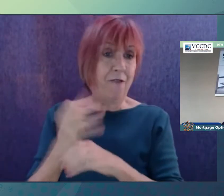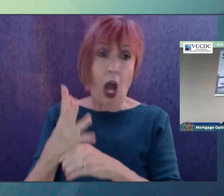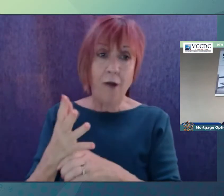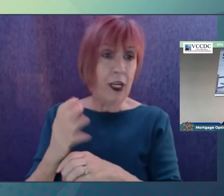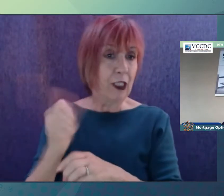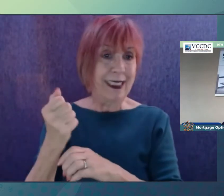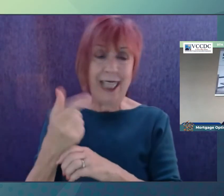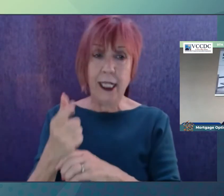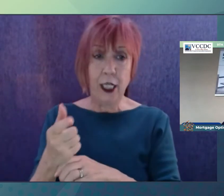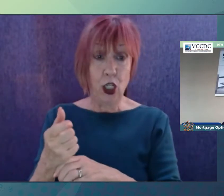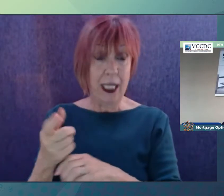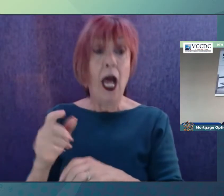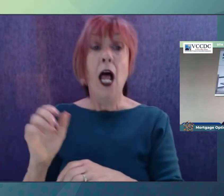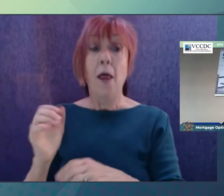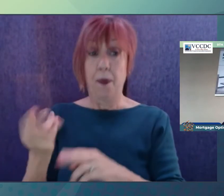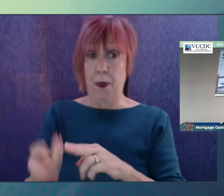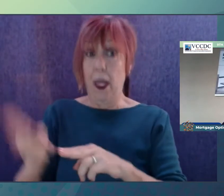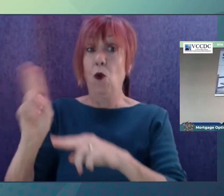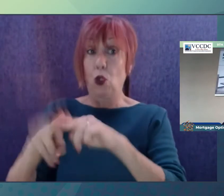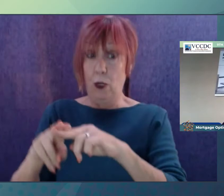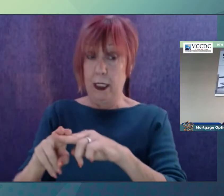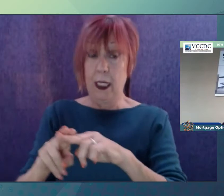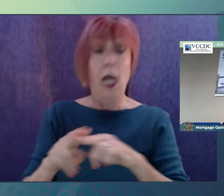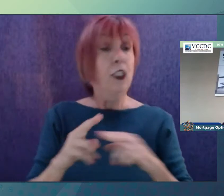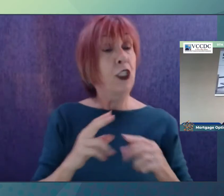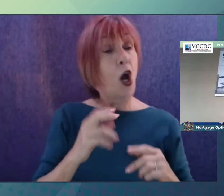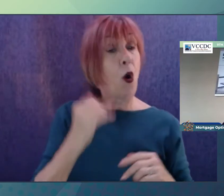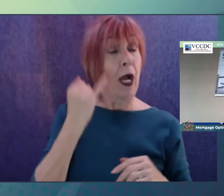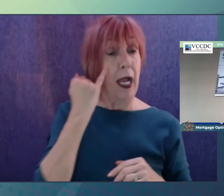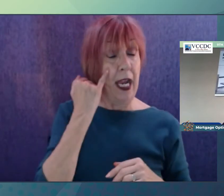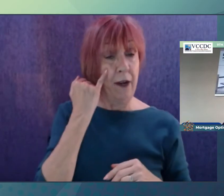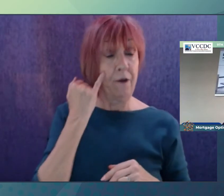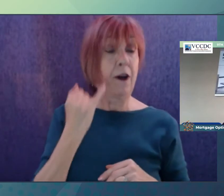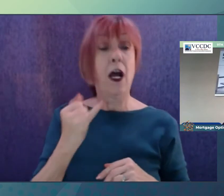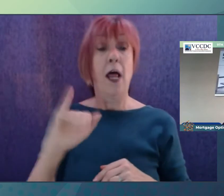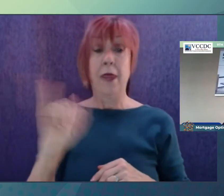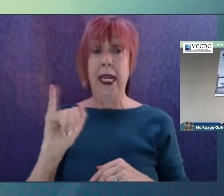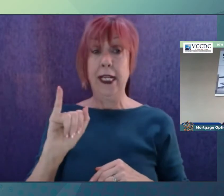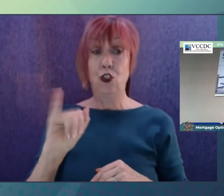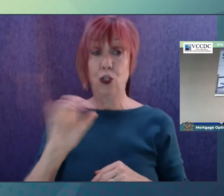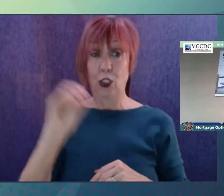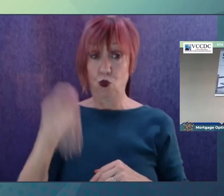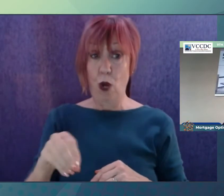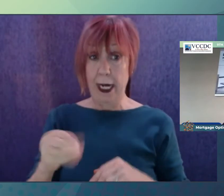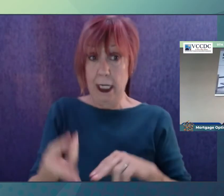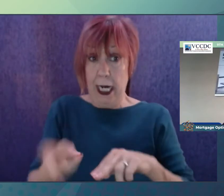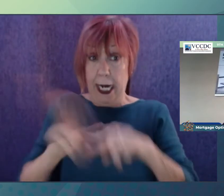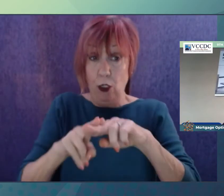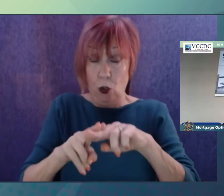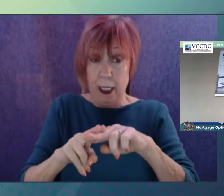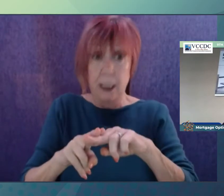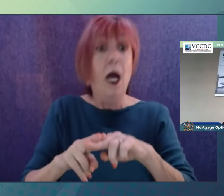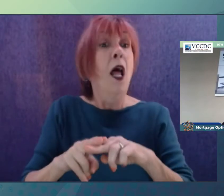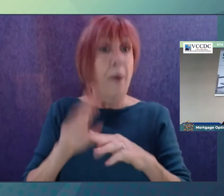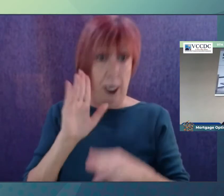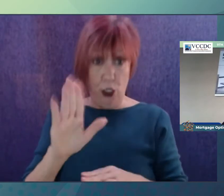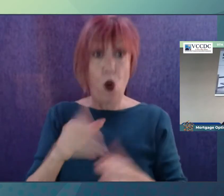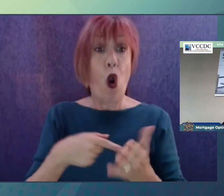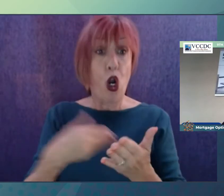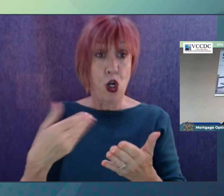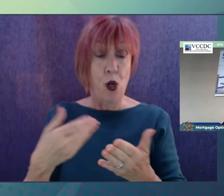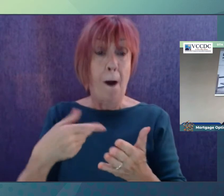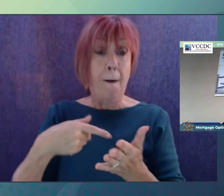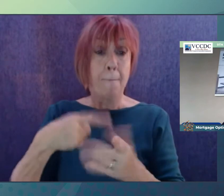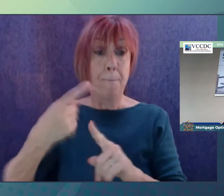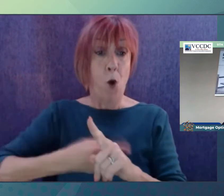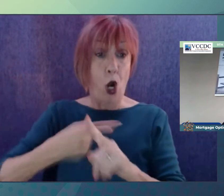If interest rates have gone up when the loan resets, borrowers can be in for a shock when they see their new monthly payment. That's